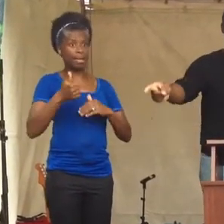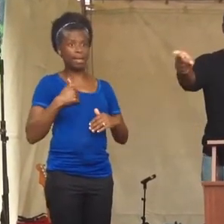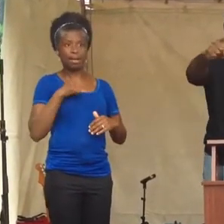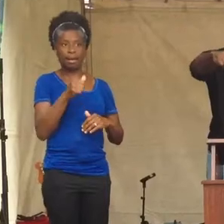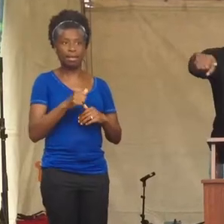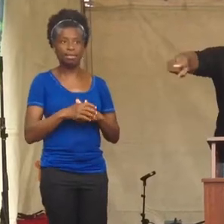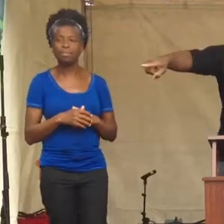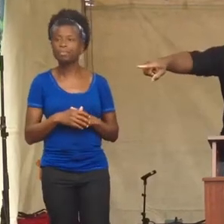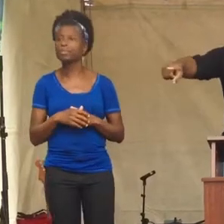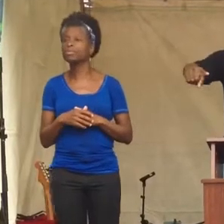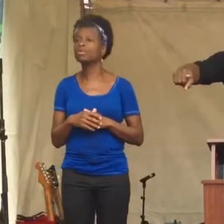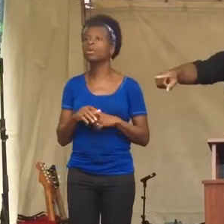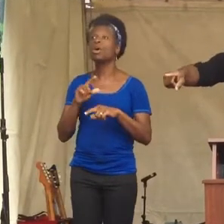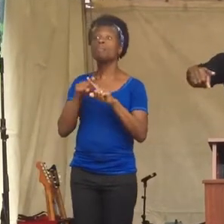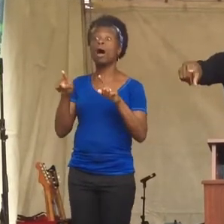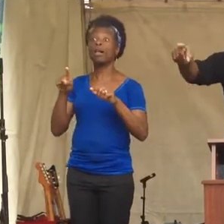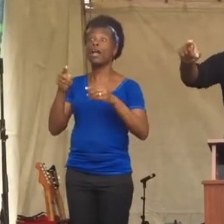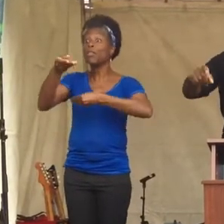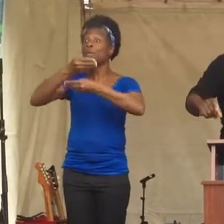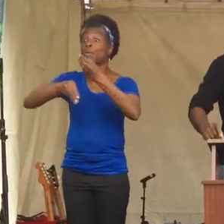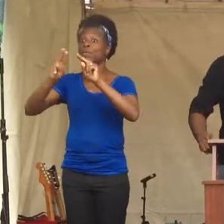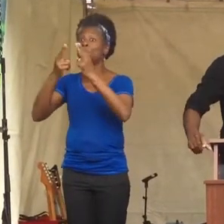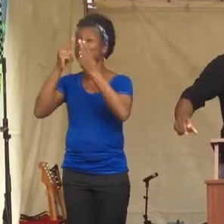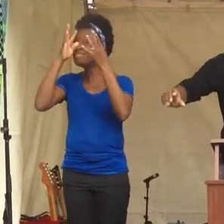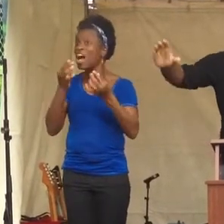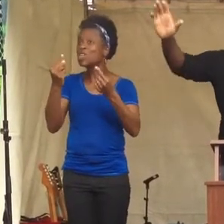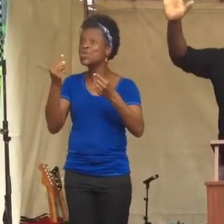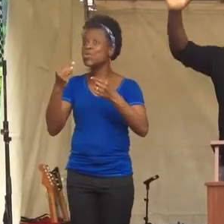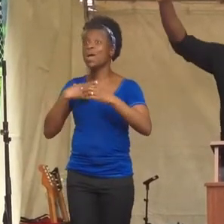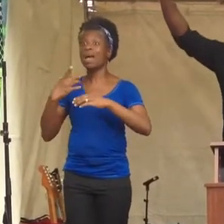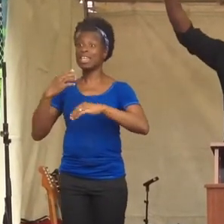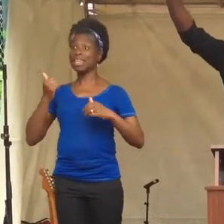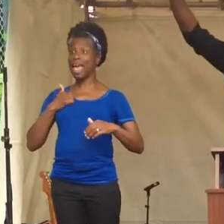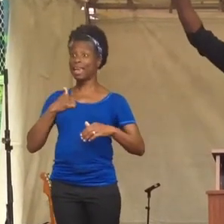concert at the border, under the Peace Arch.